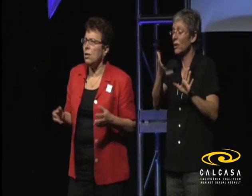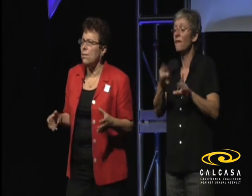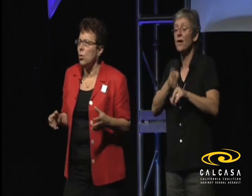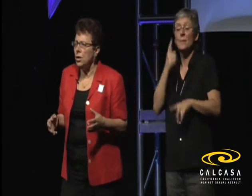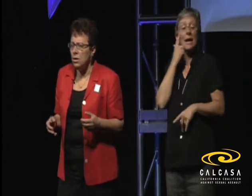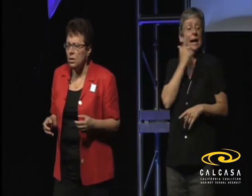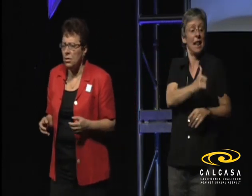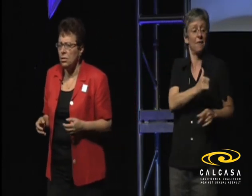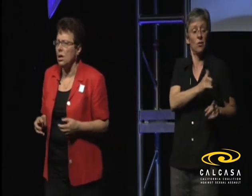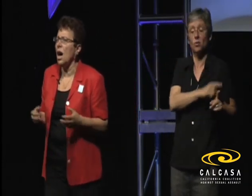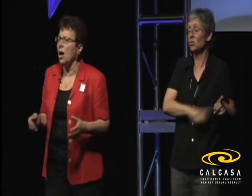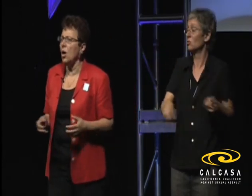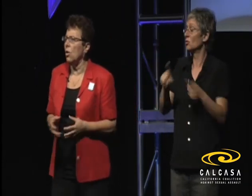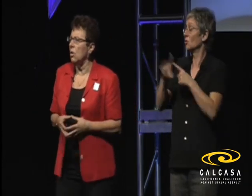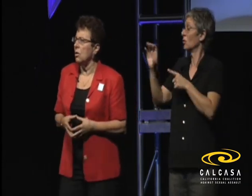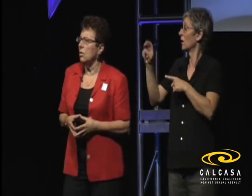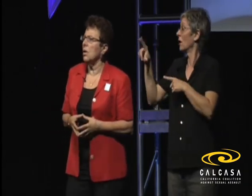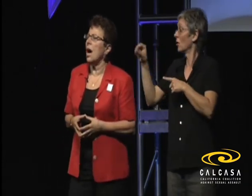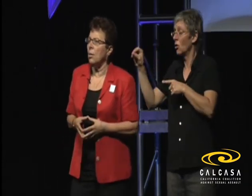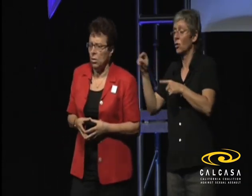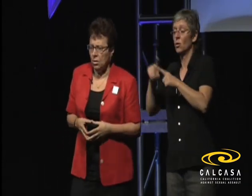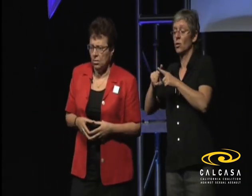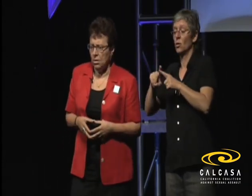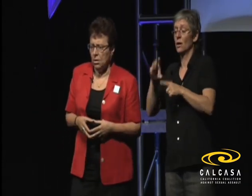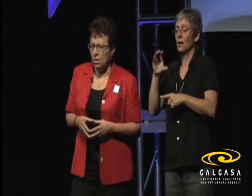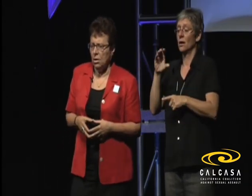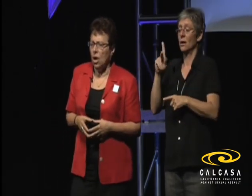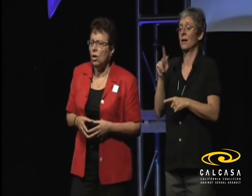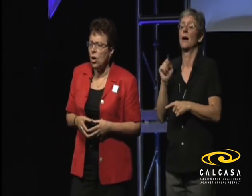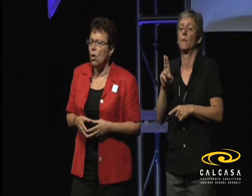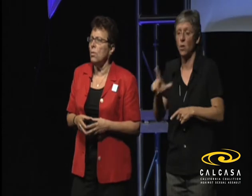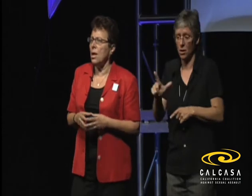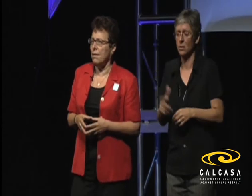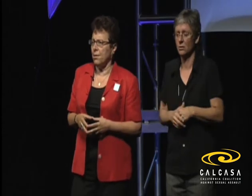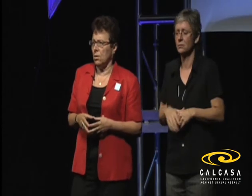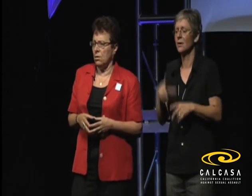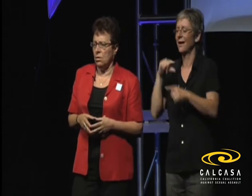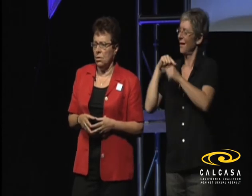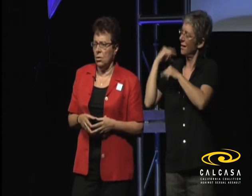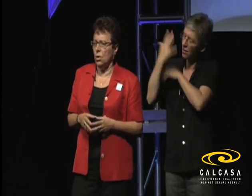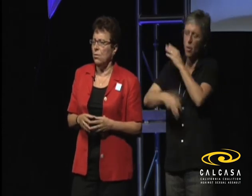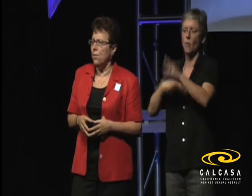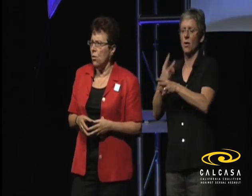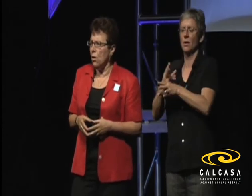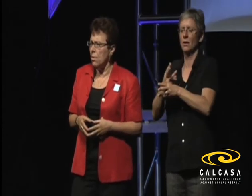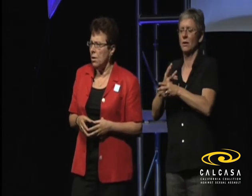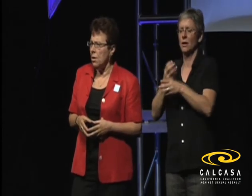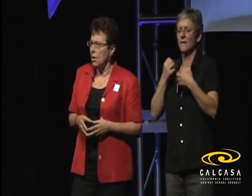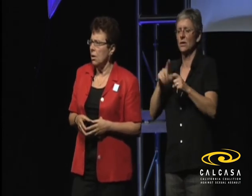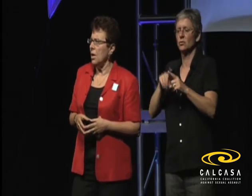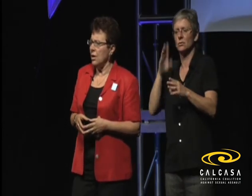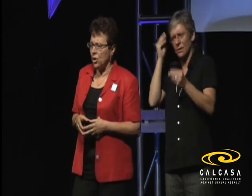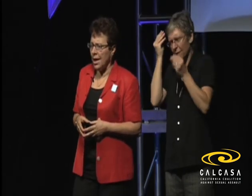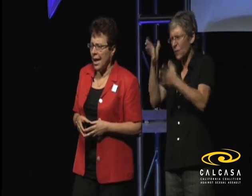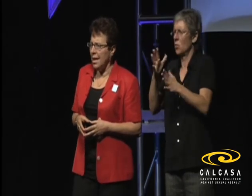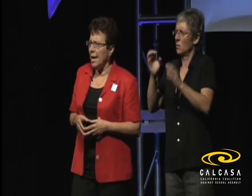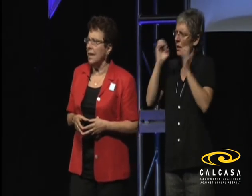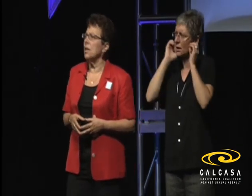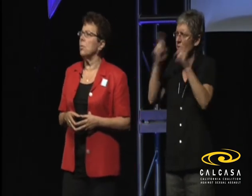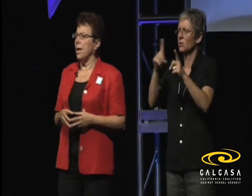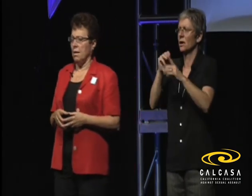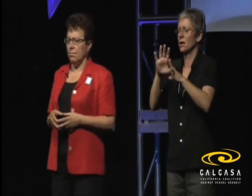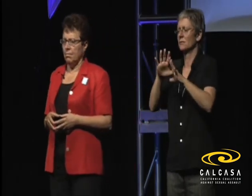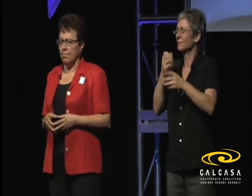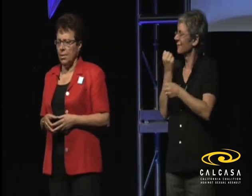from California to Congo to Kabul, a global effort to inform, educate,